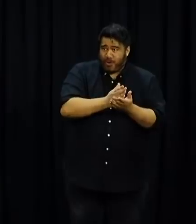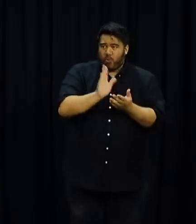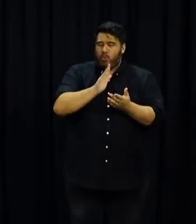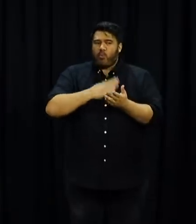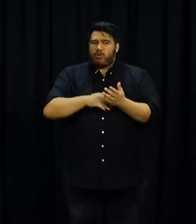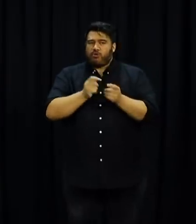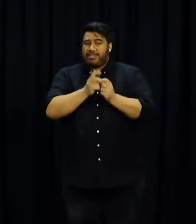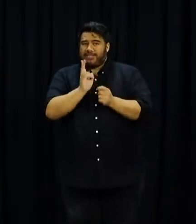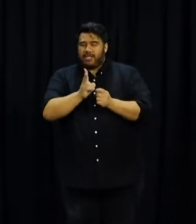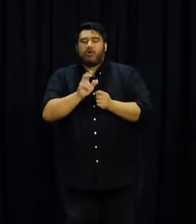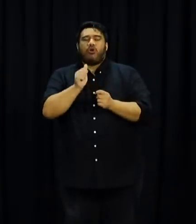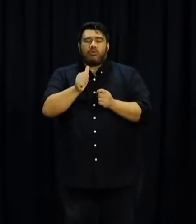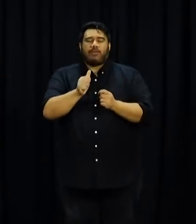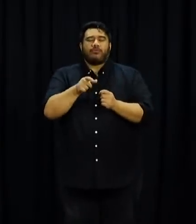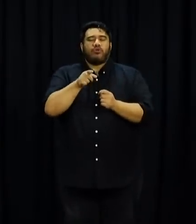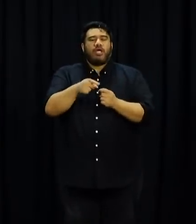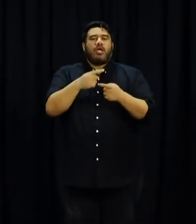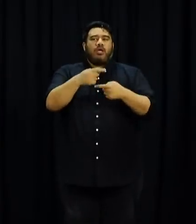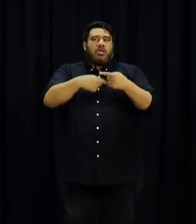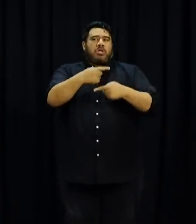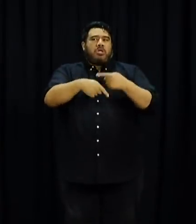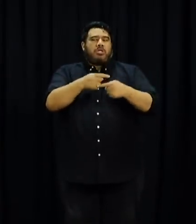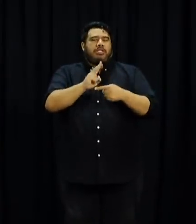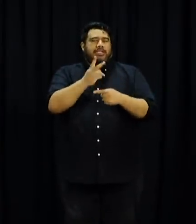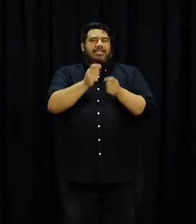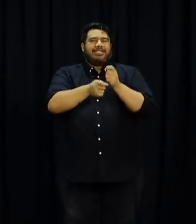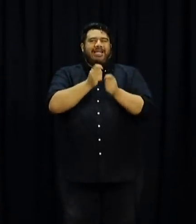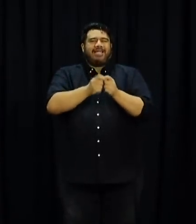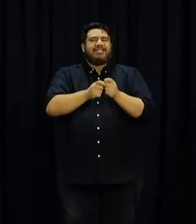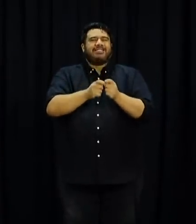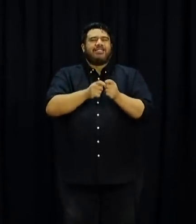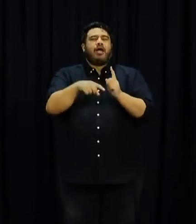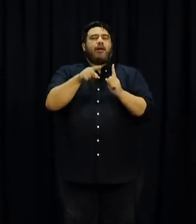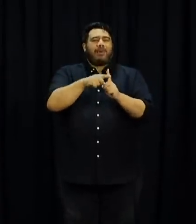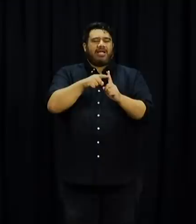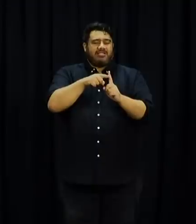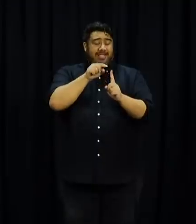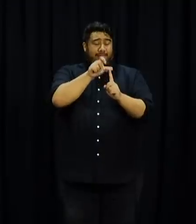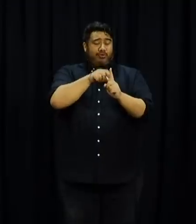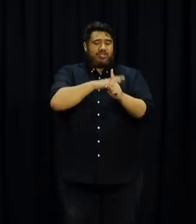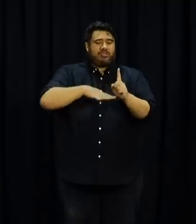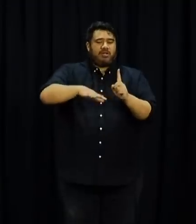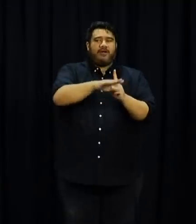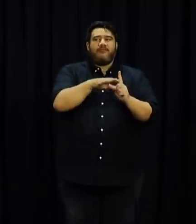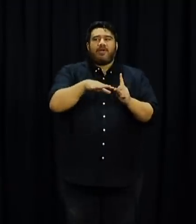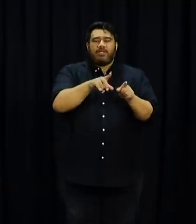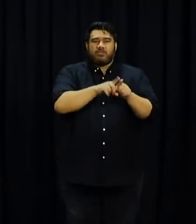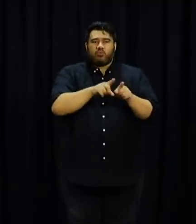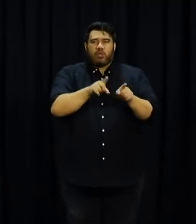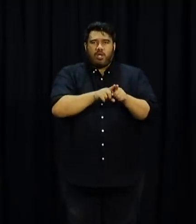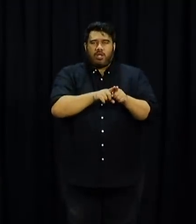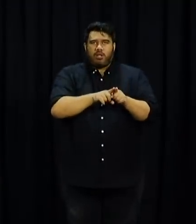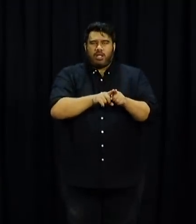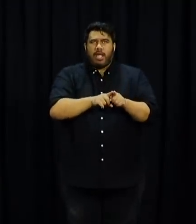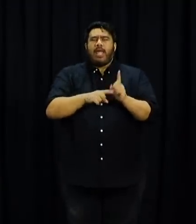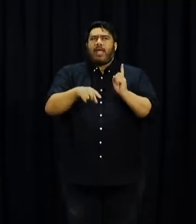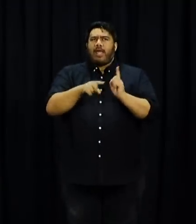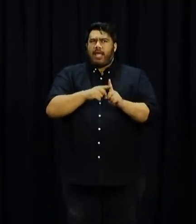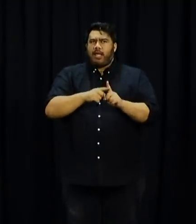certain. Testing was then being undertaken, I understand, of the wider family members. And Health were giving a